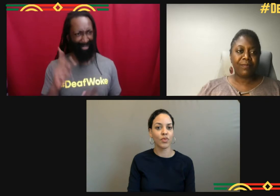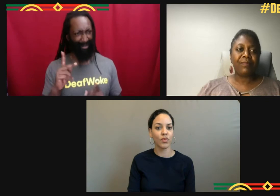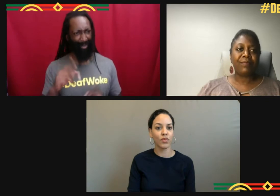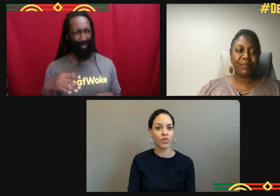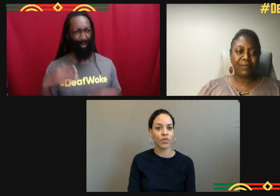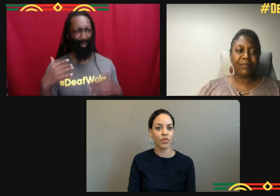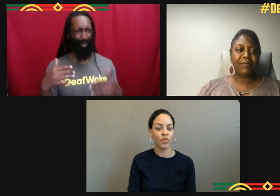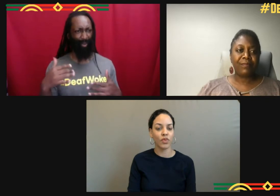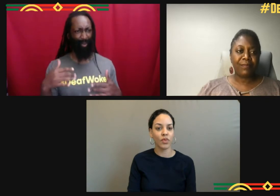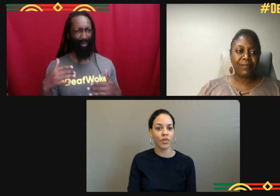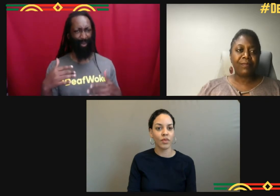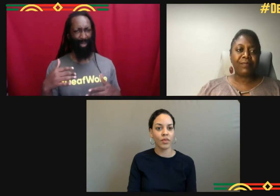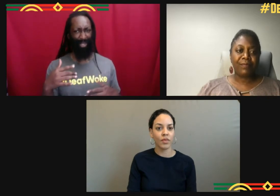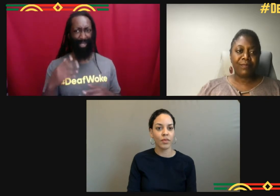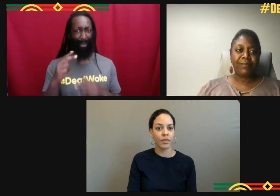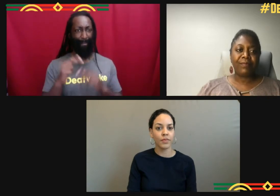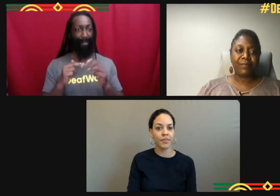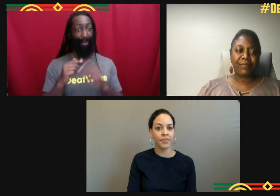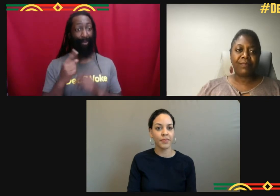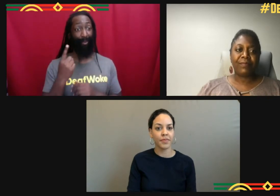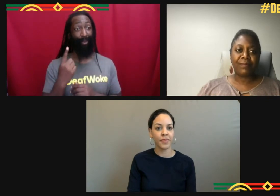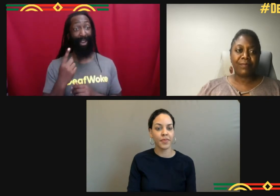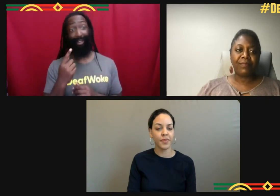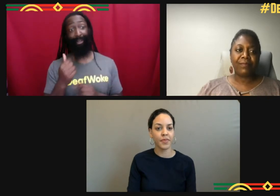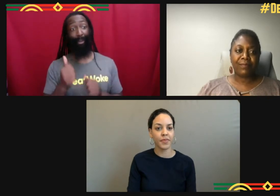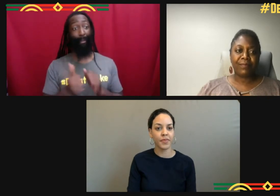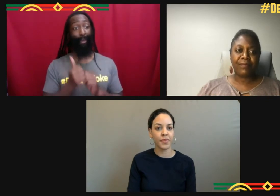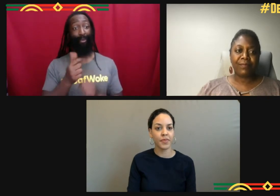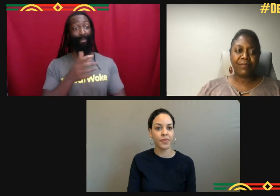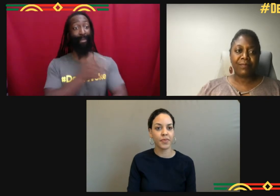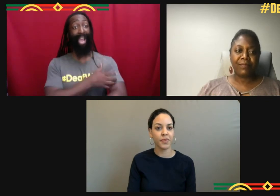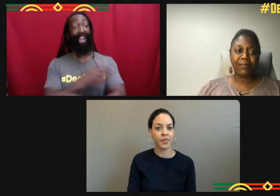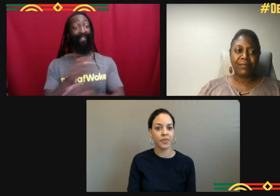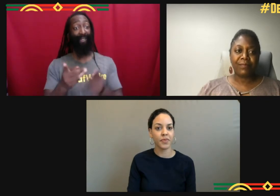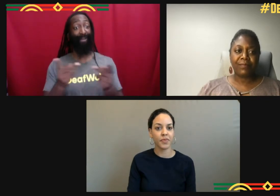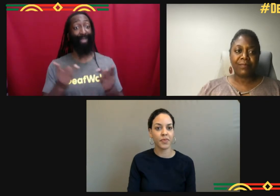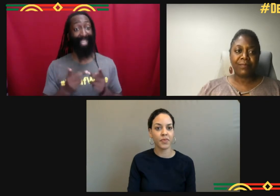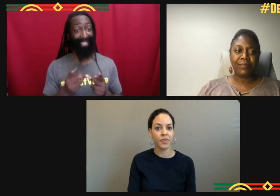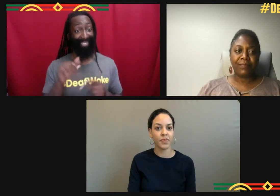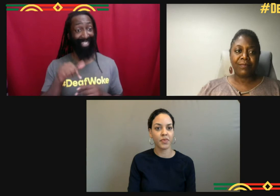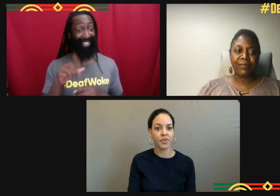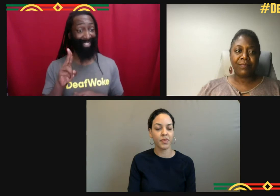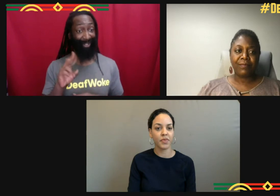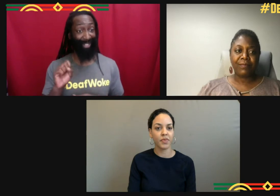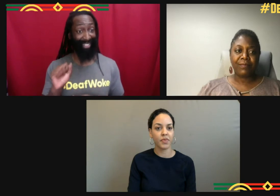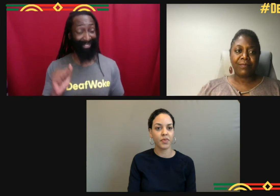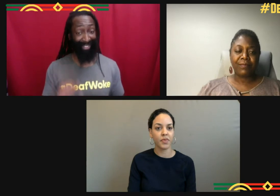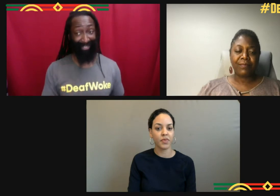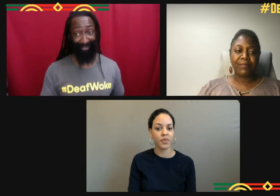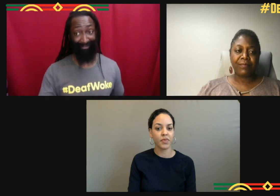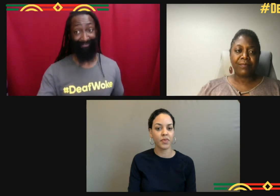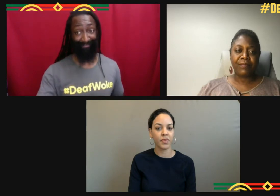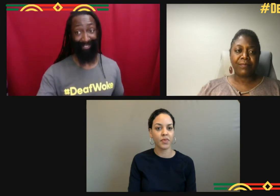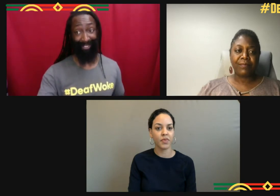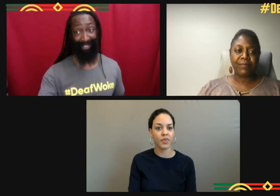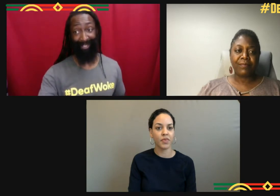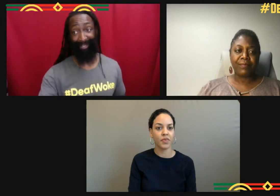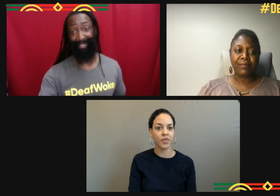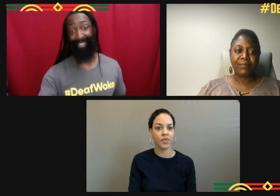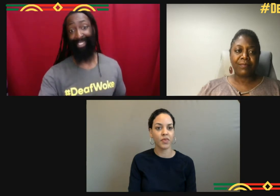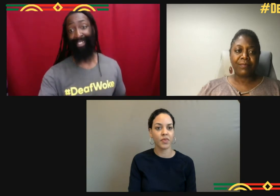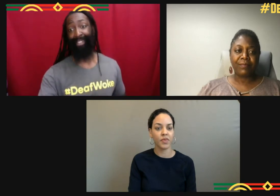was an out-of-body experience. You know, Black people, you know, one of the most powerful positions in the